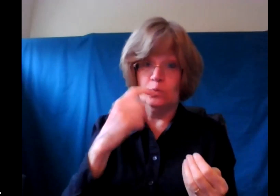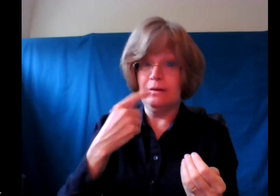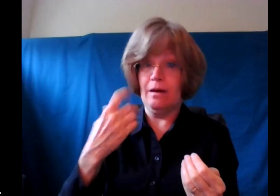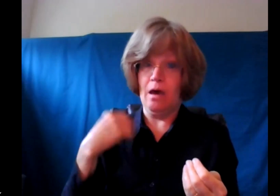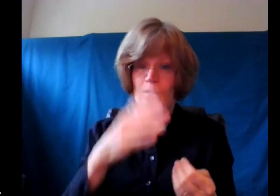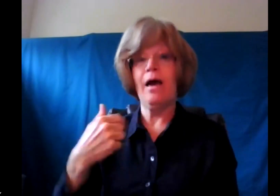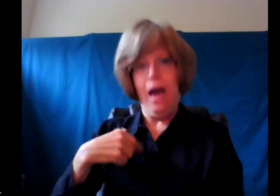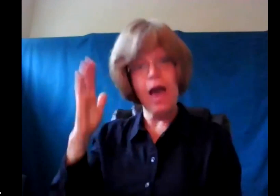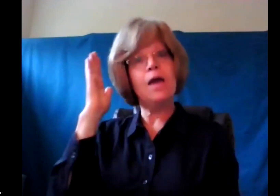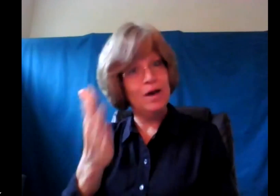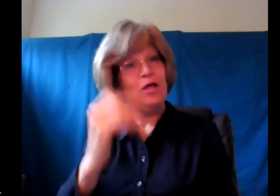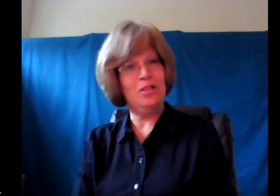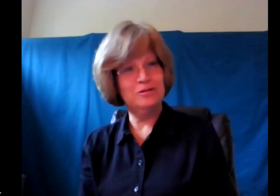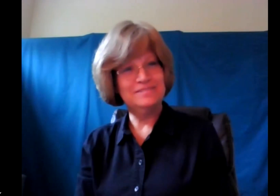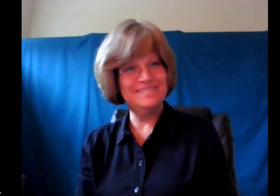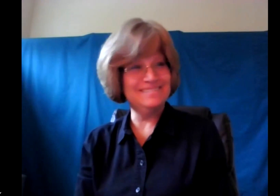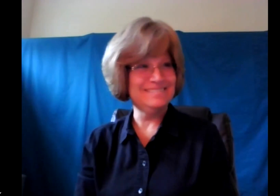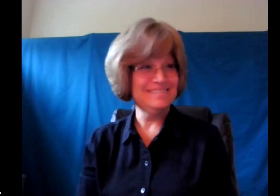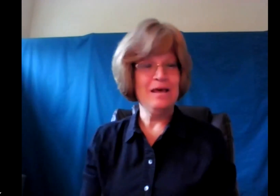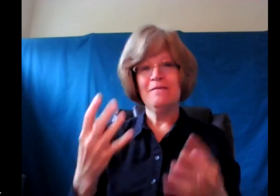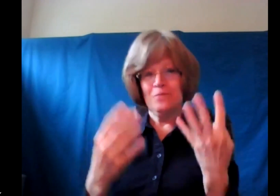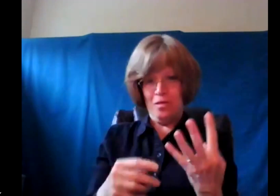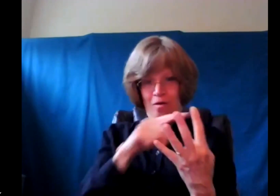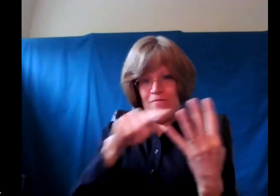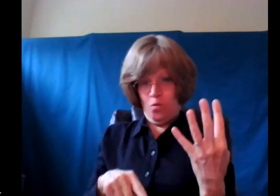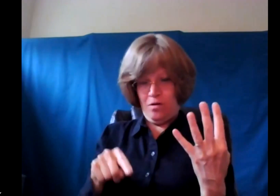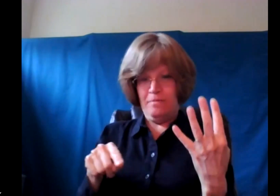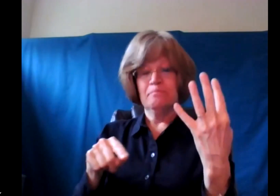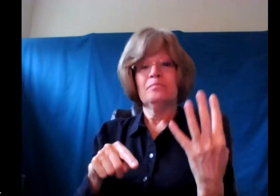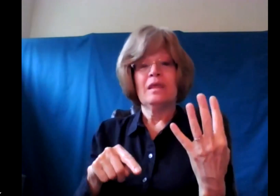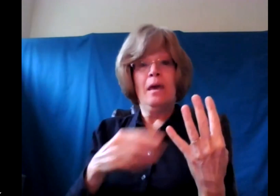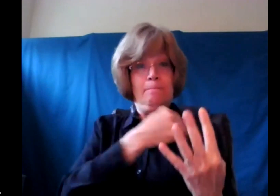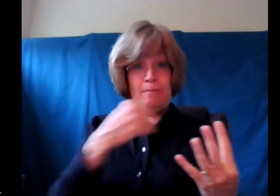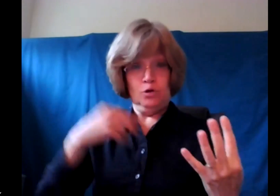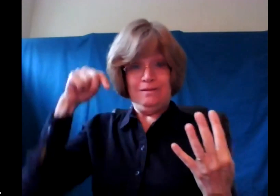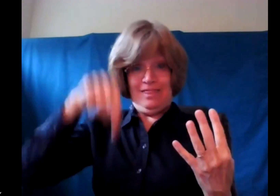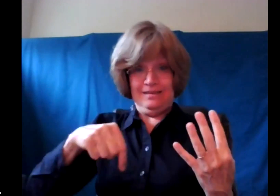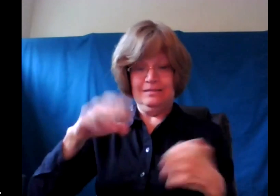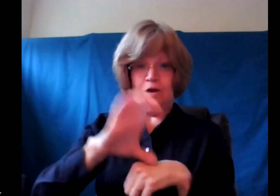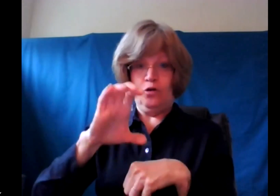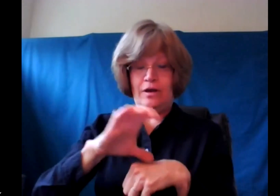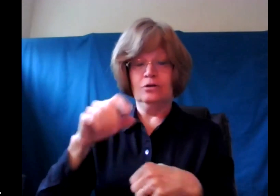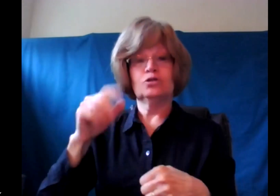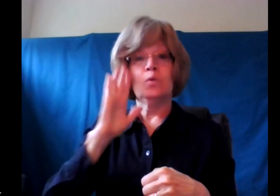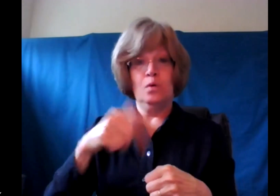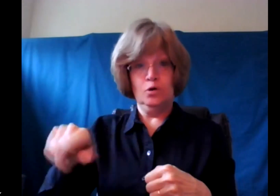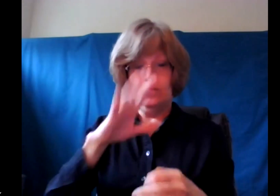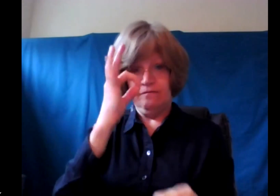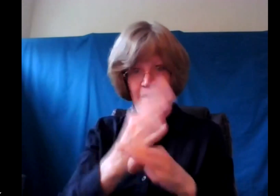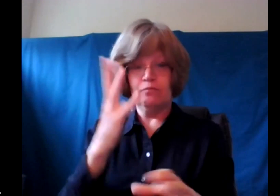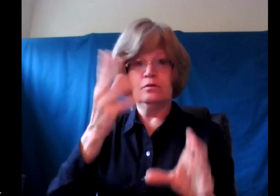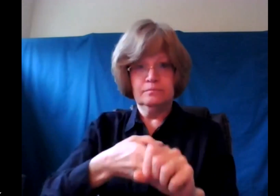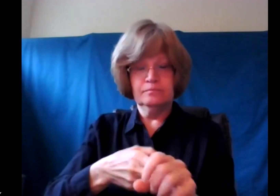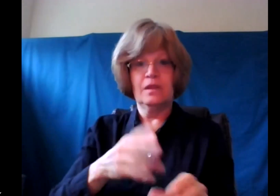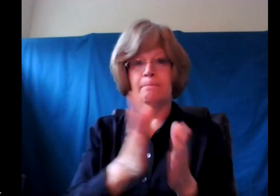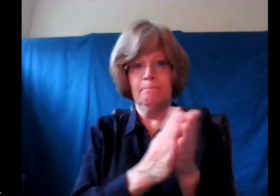is, I will. And to the four of you, as members of this congregation, will you faithfully